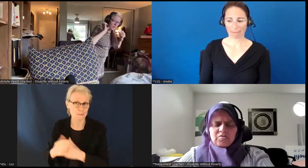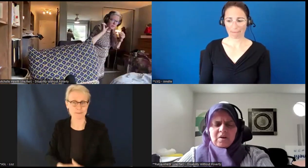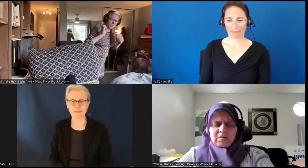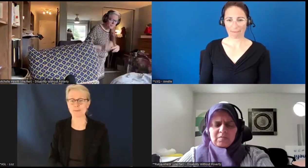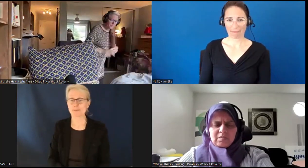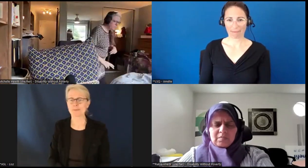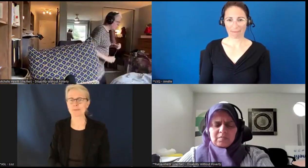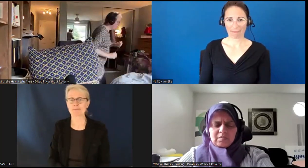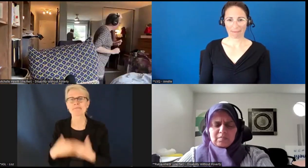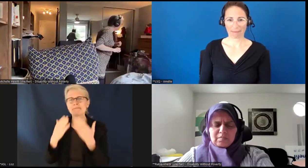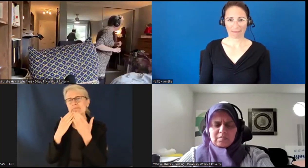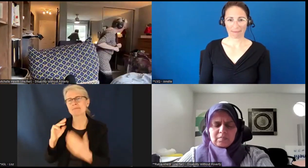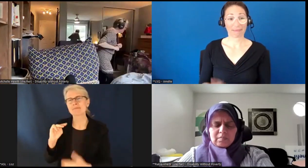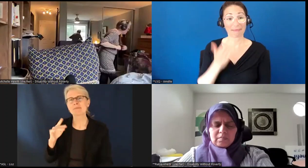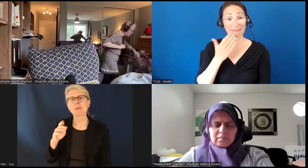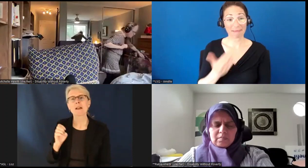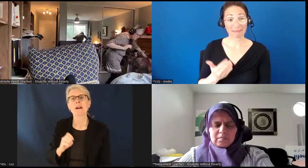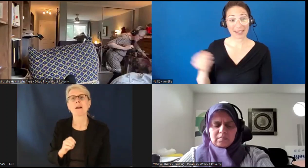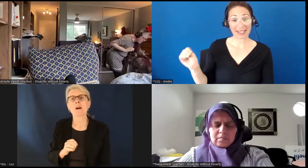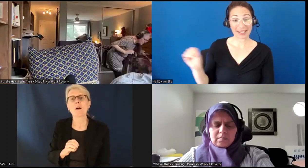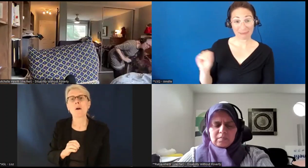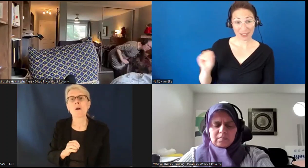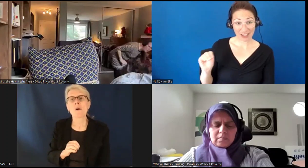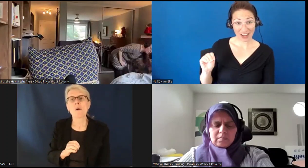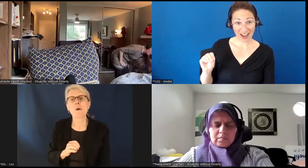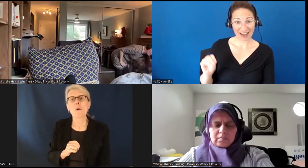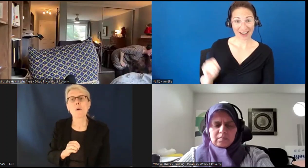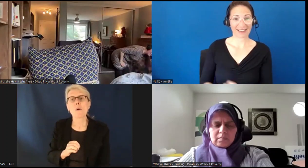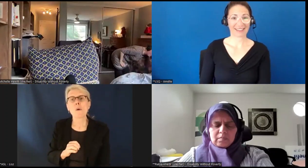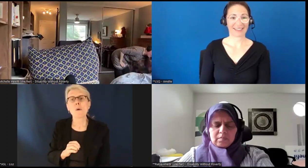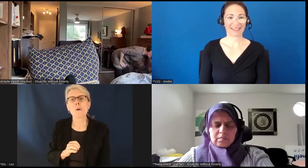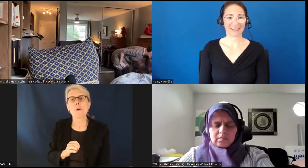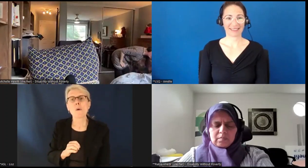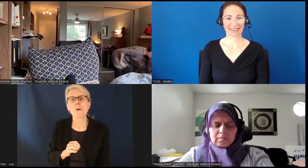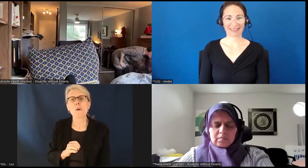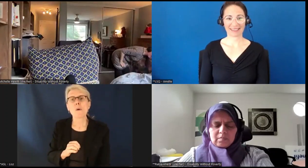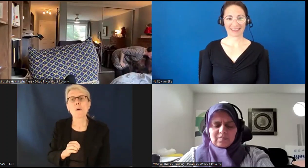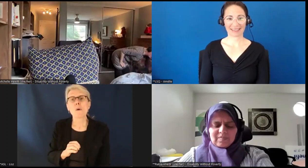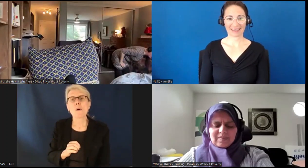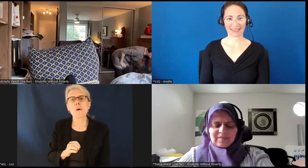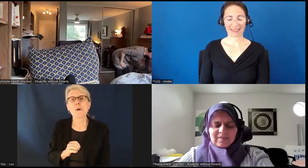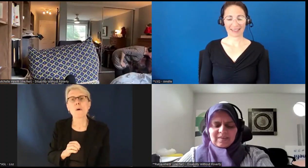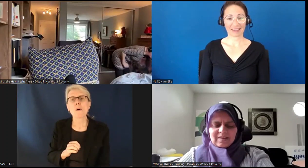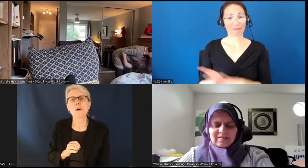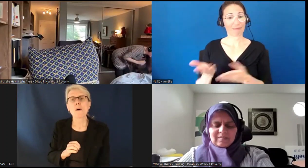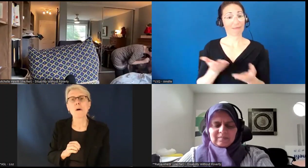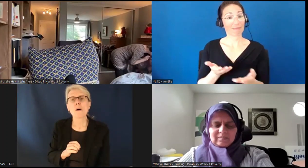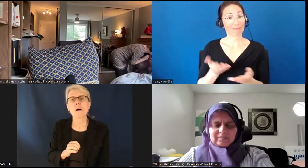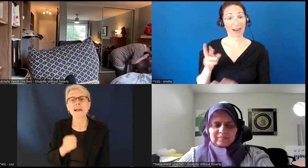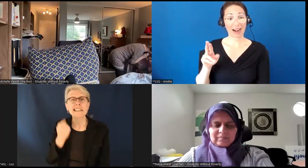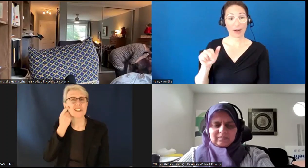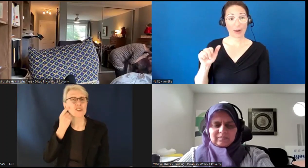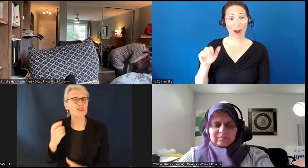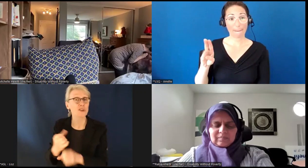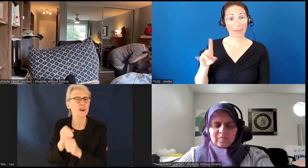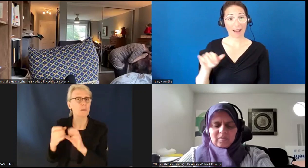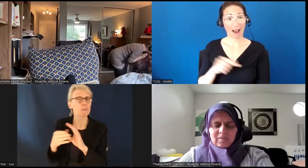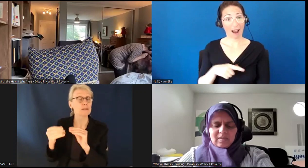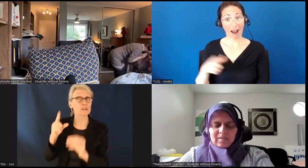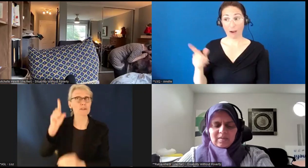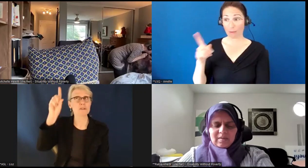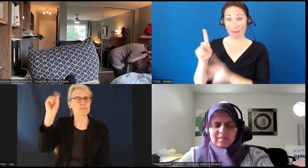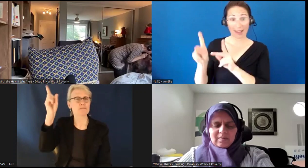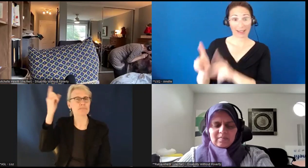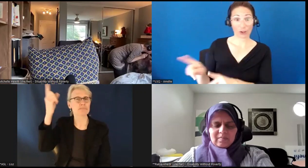Thank you, Michelle. Hey Rabia, somebody just asked me to turn my ceiling fan off, so I am just seeing if I can get to the end